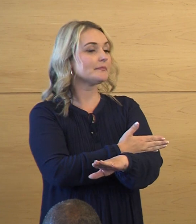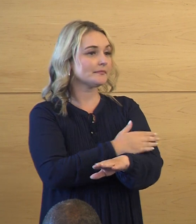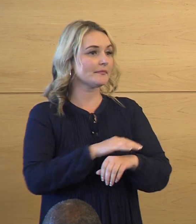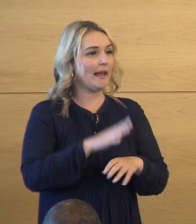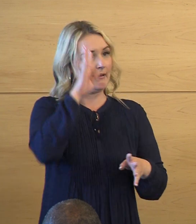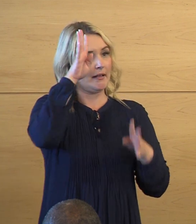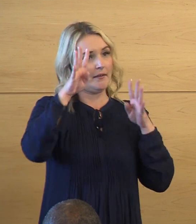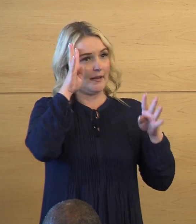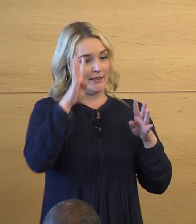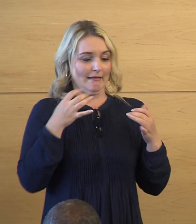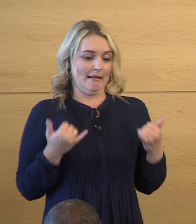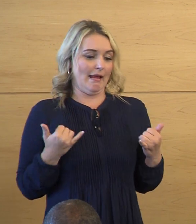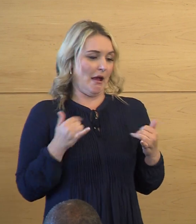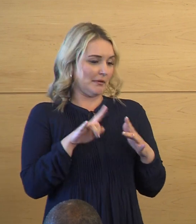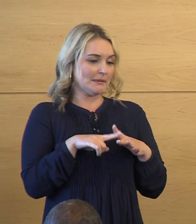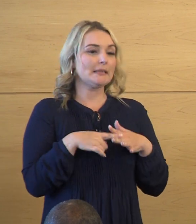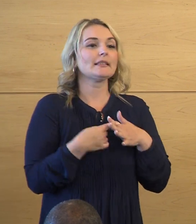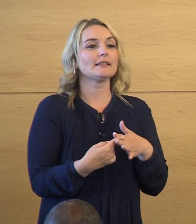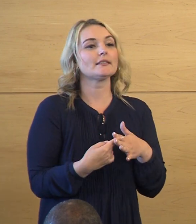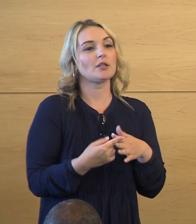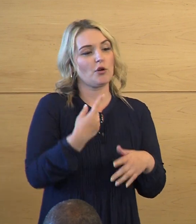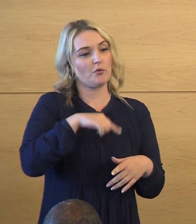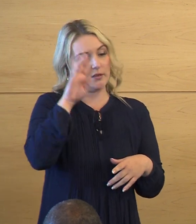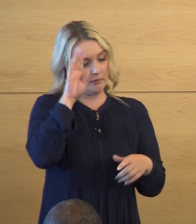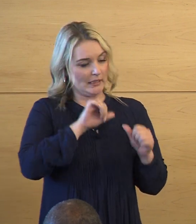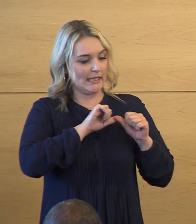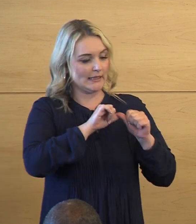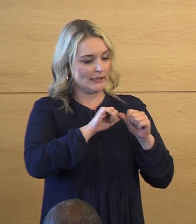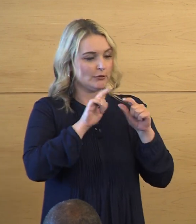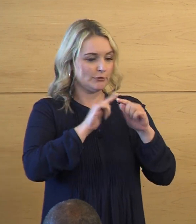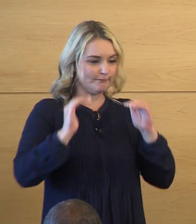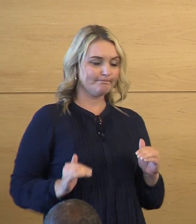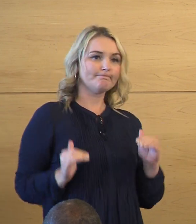only the beginning. We will keep raising the bar.